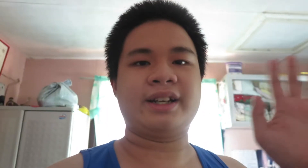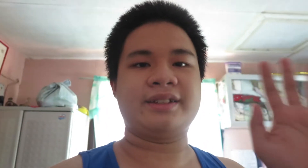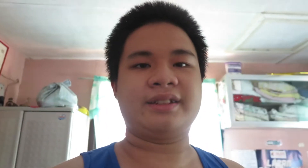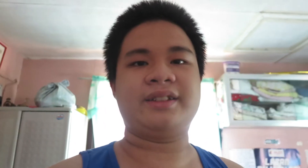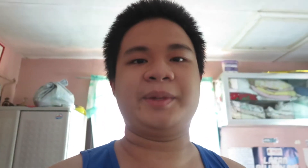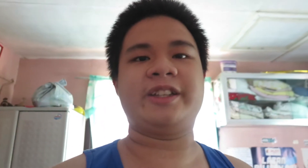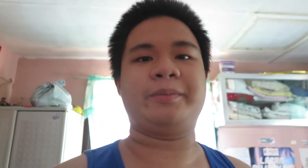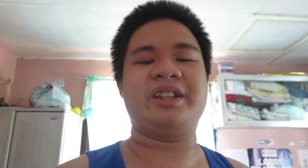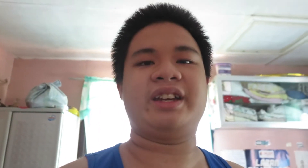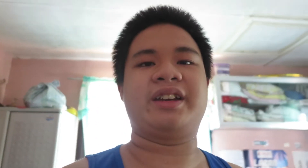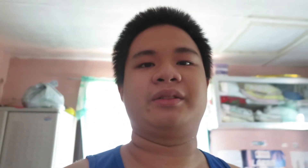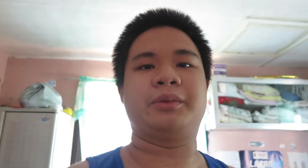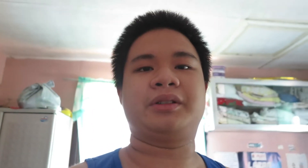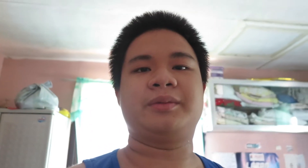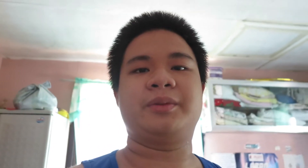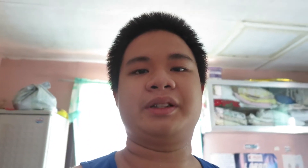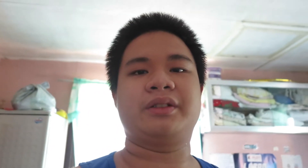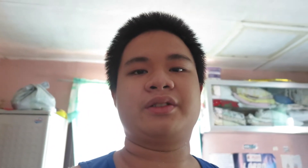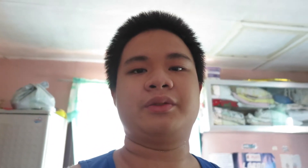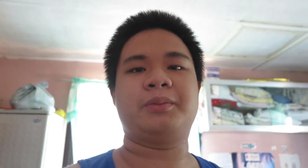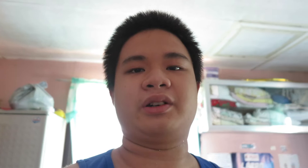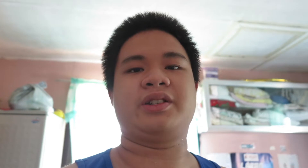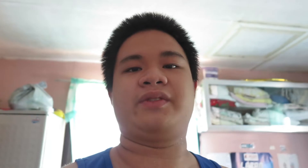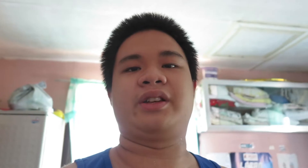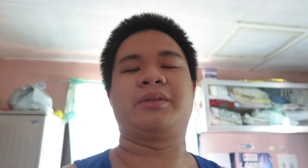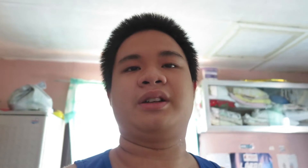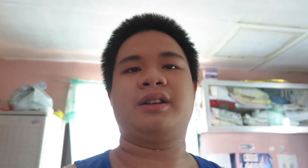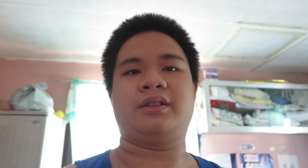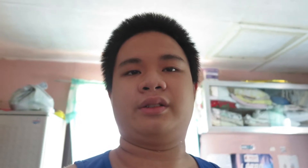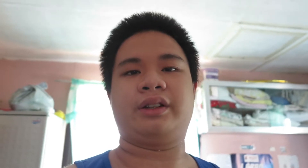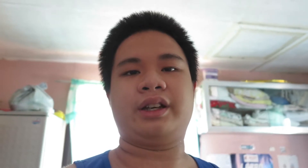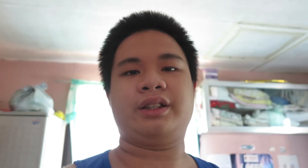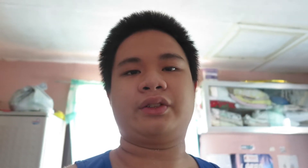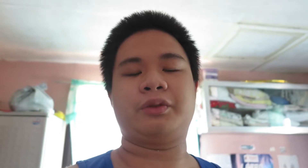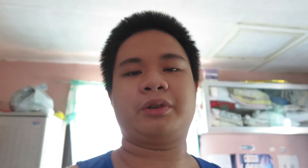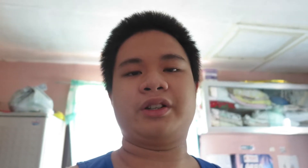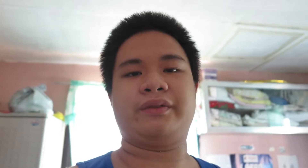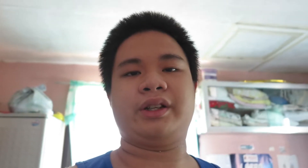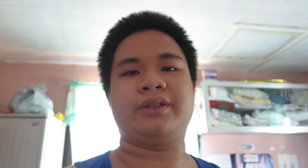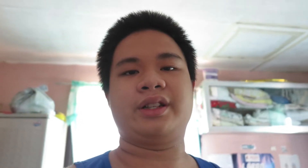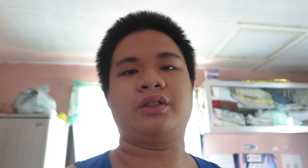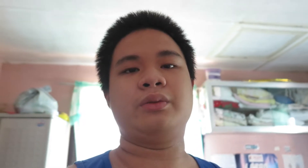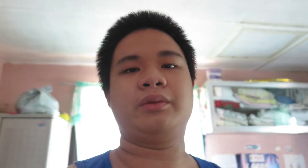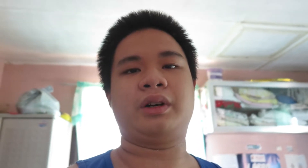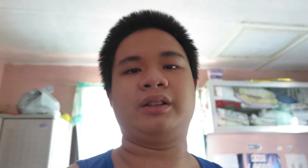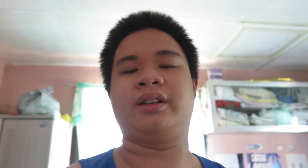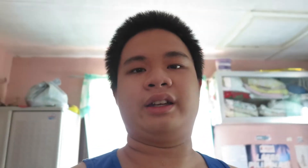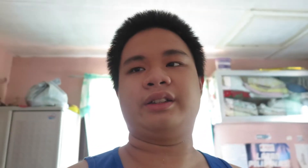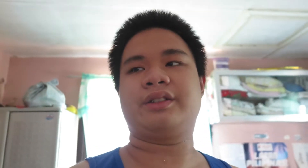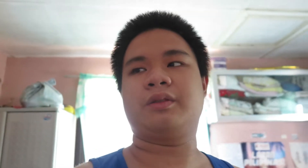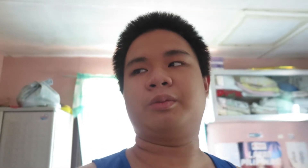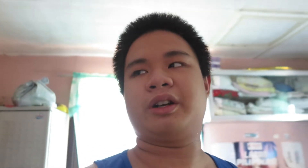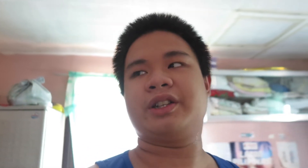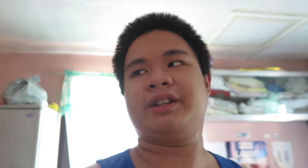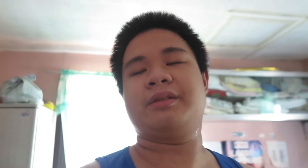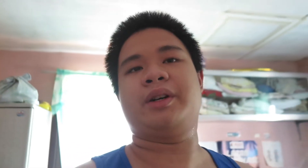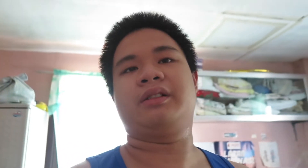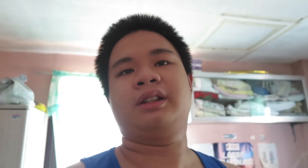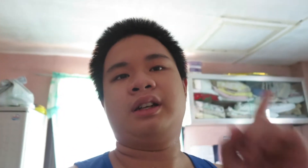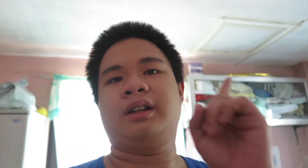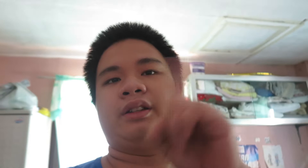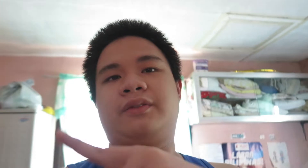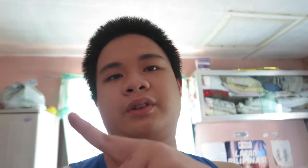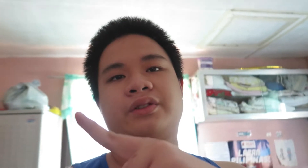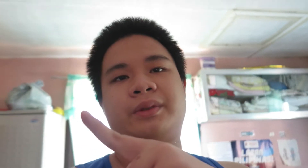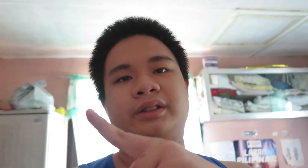Hello guys, it's me KP and welcome to another school project video. So today this school project video is a 2-in-1, and this school project is